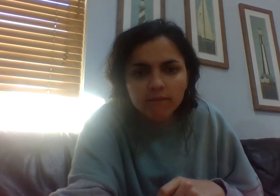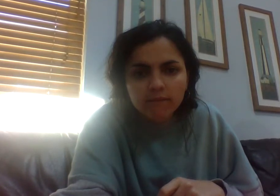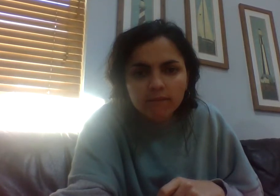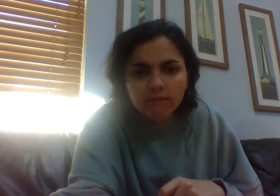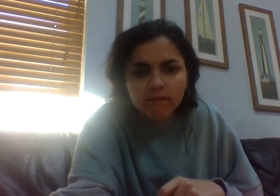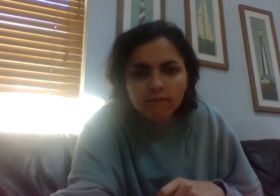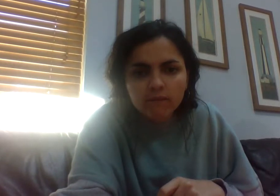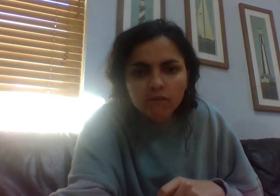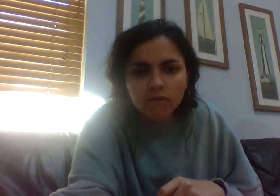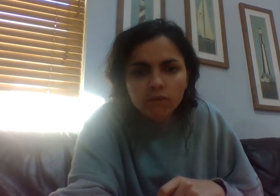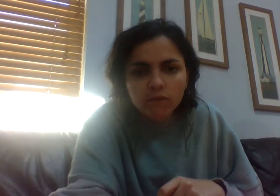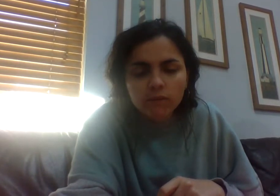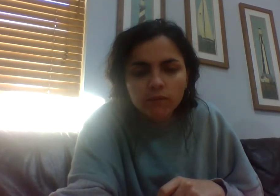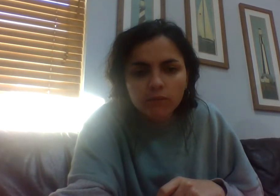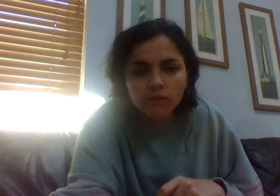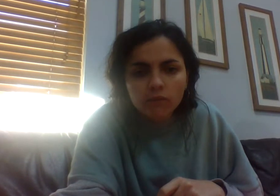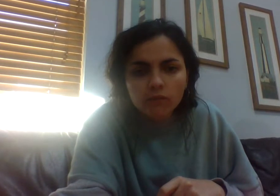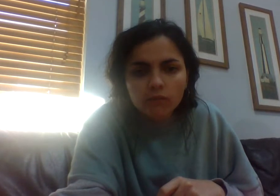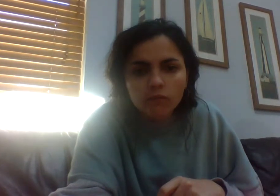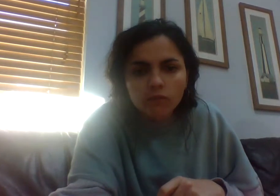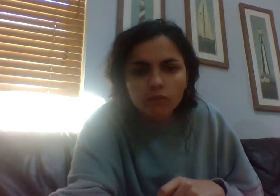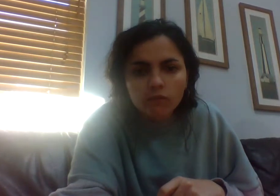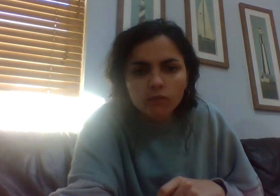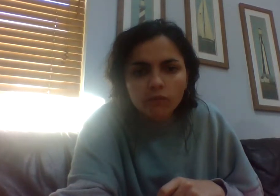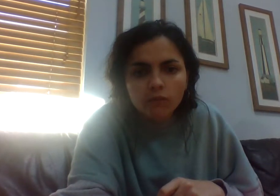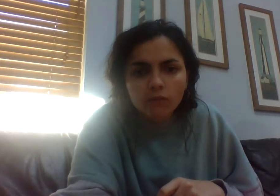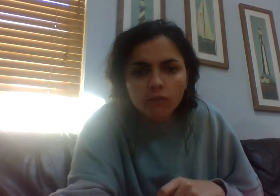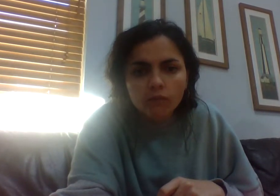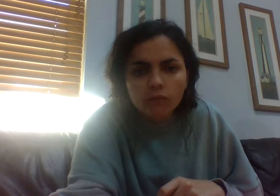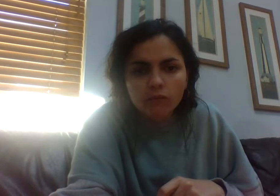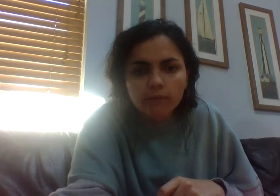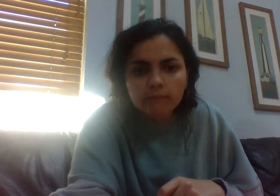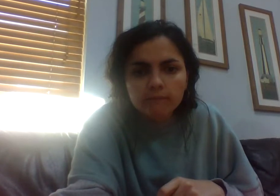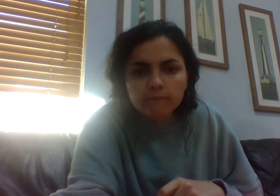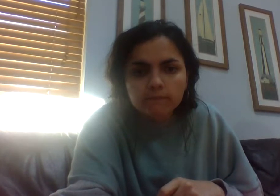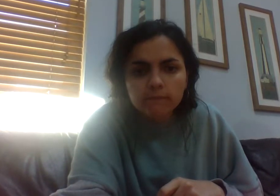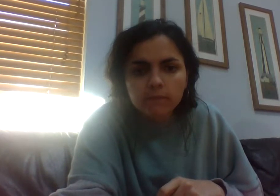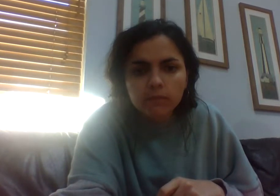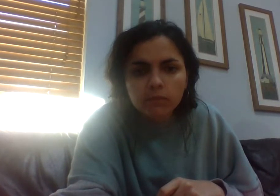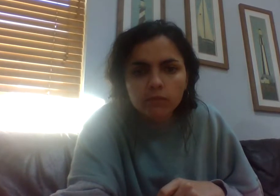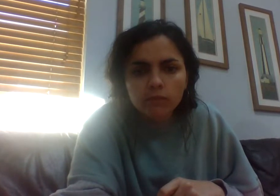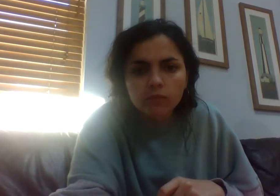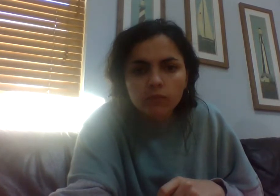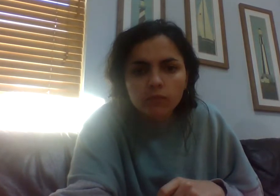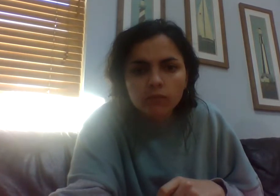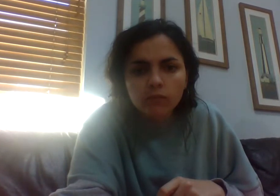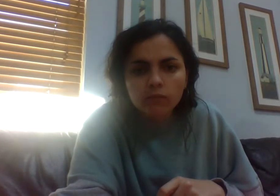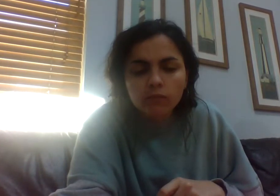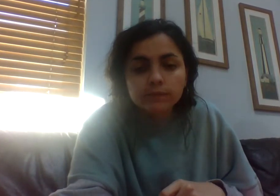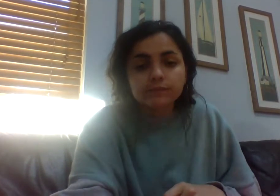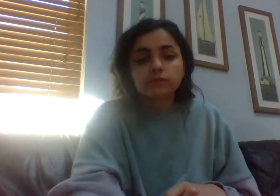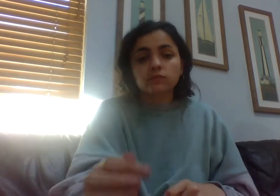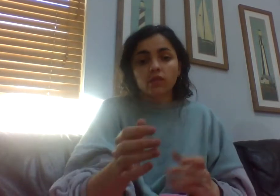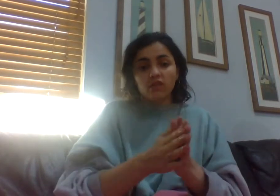this will be your final Detroit of giving this completely new visual, spending about 20%,